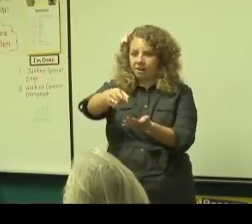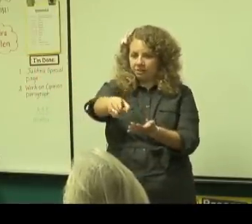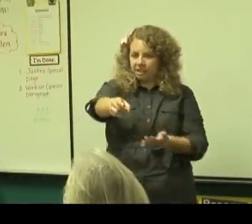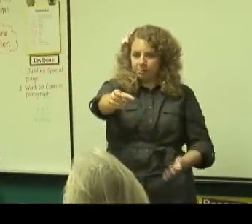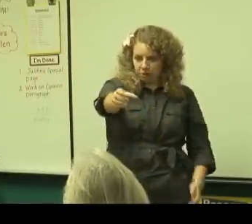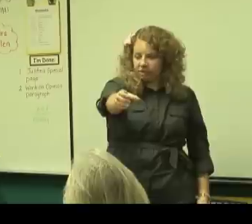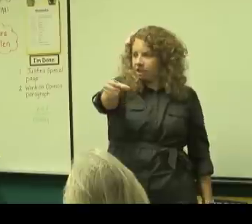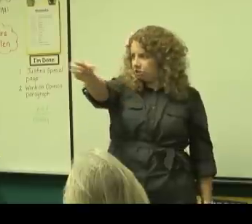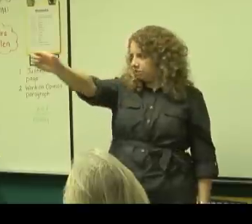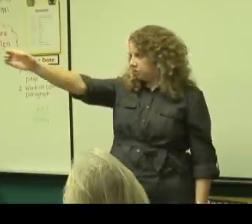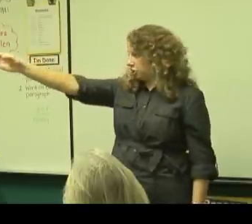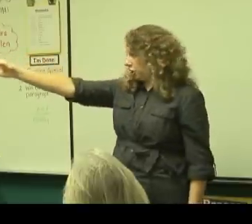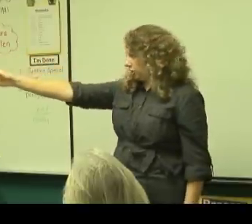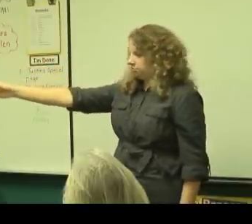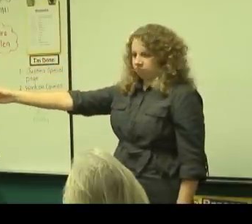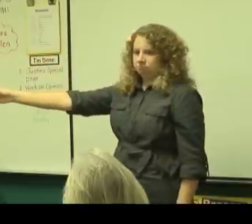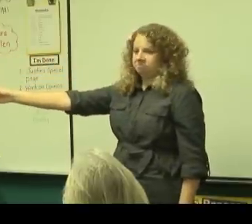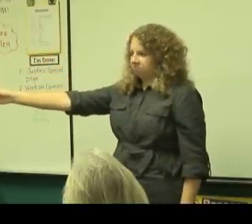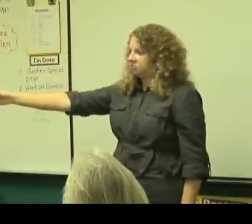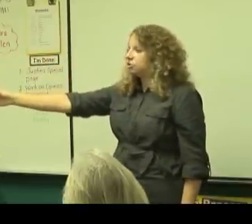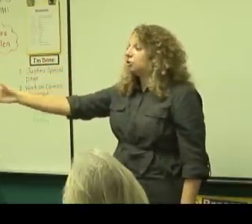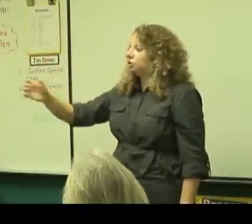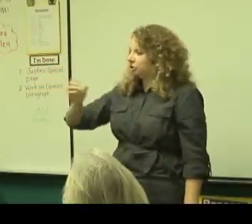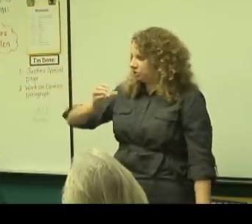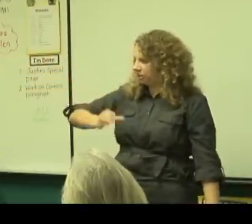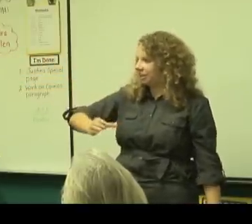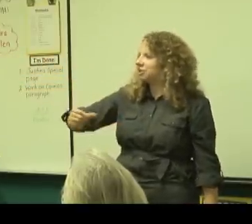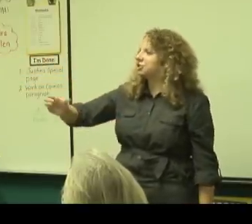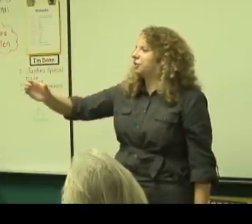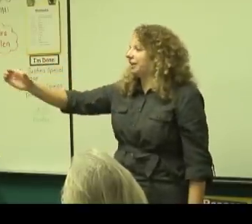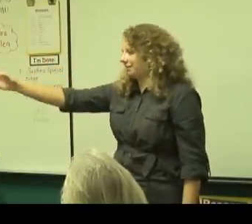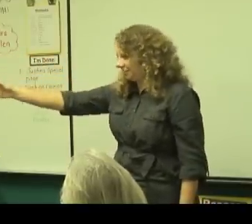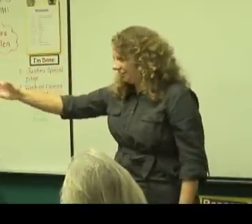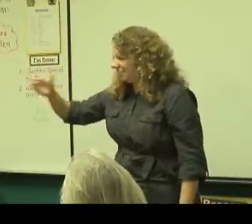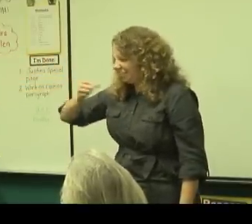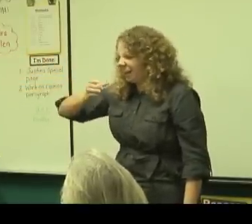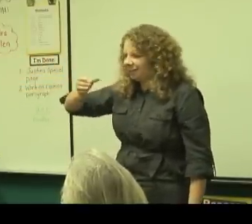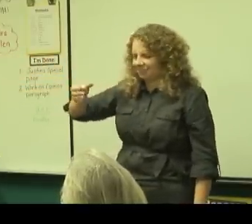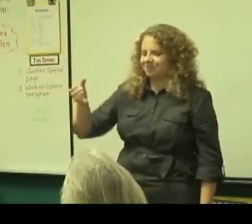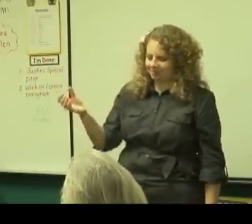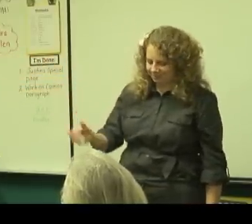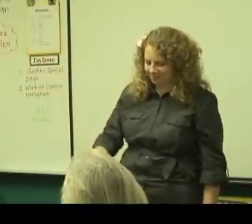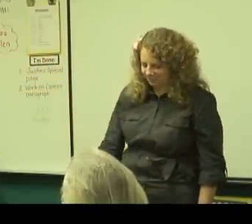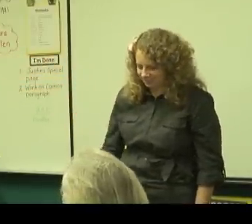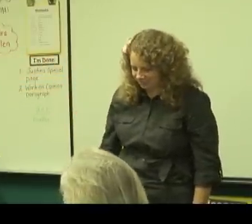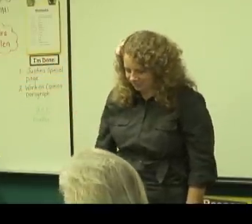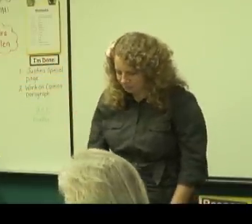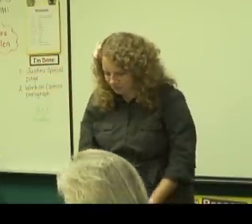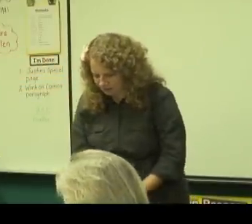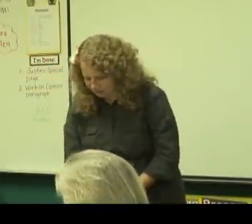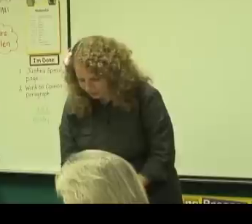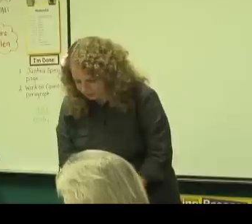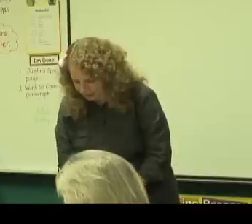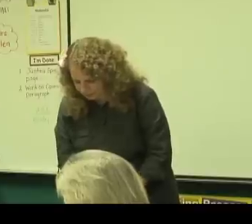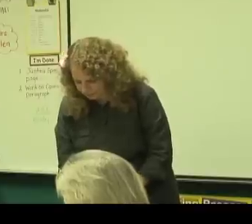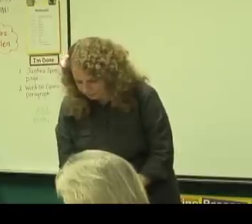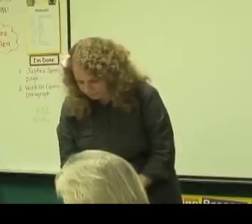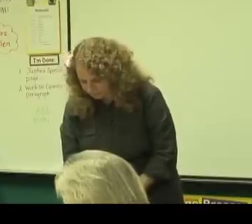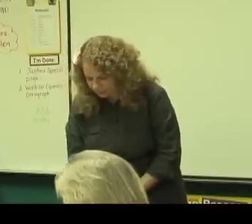on the table, can you give it to her? So you could do it like showing that. That would be how you do that.